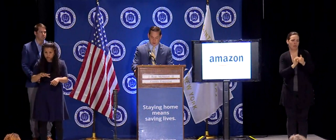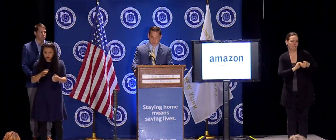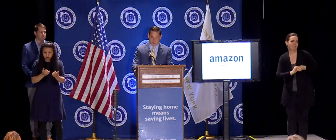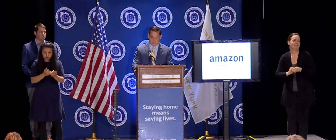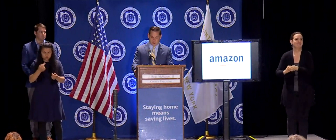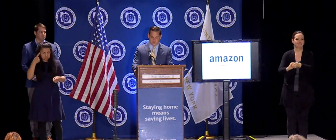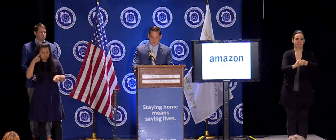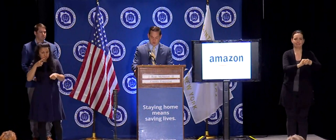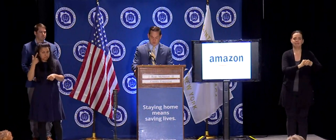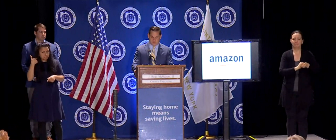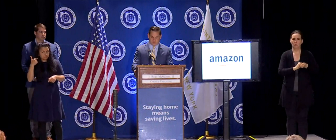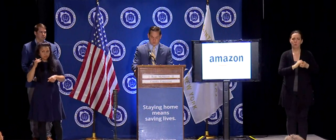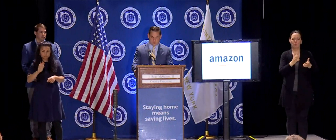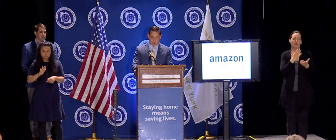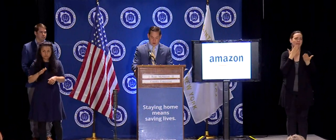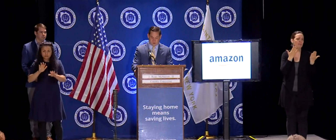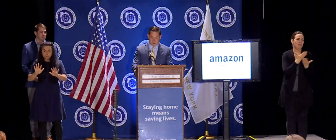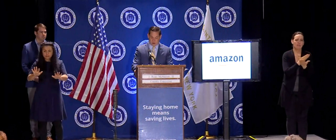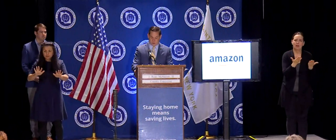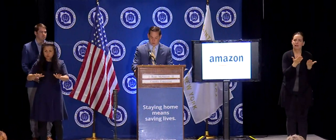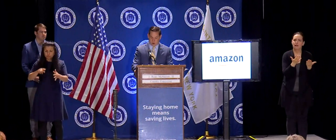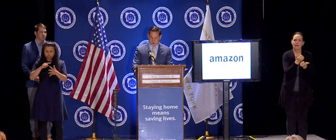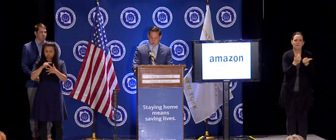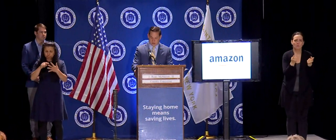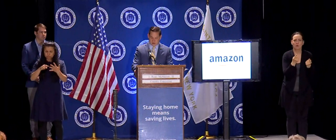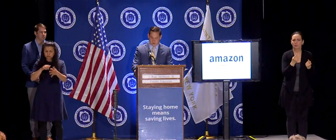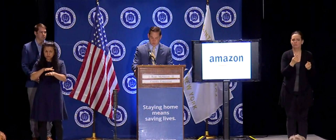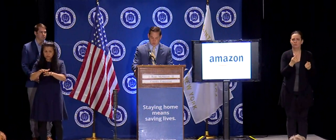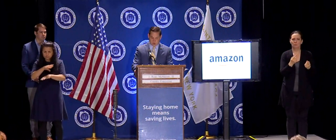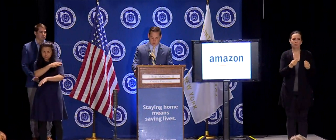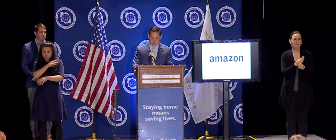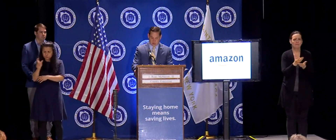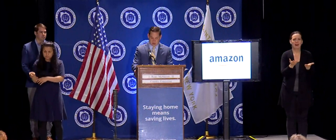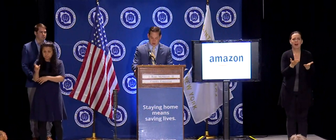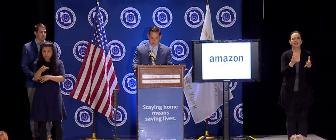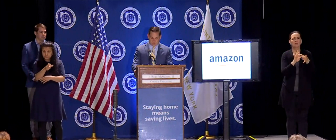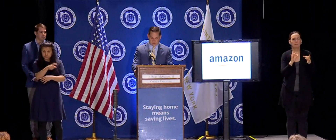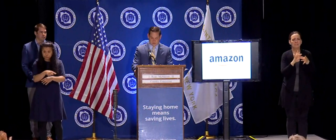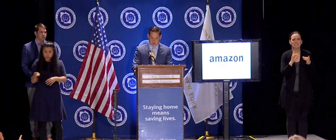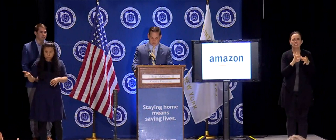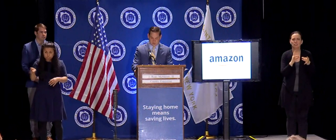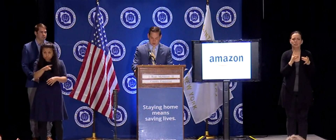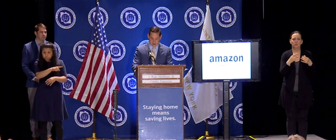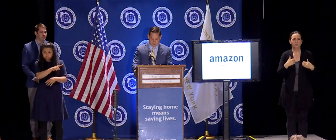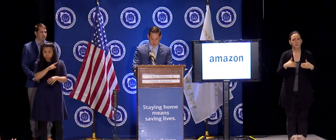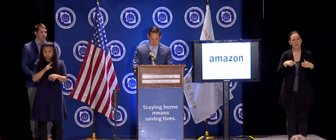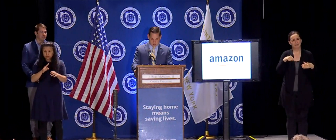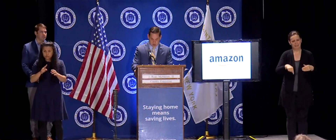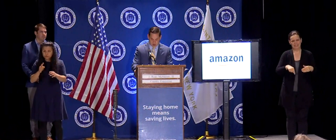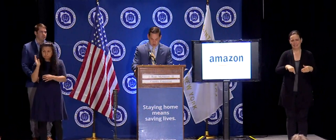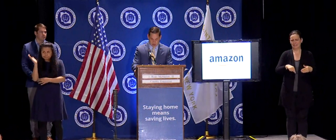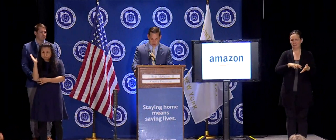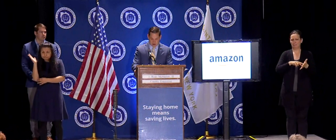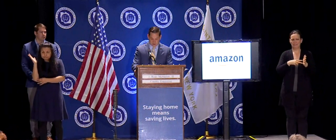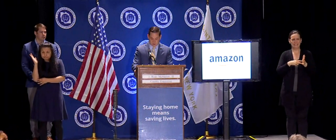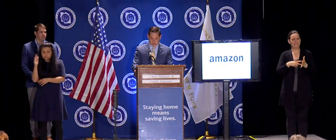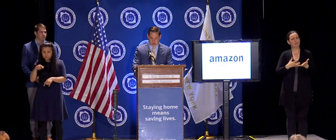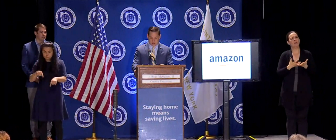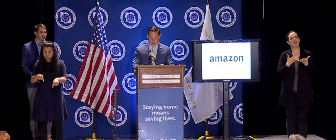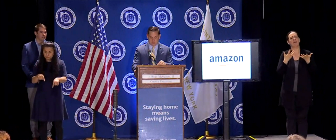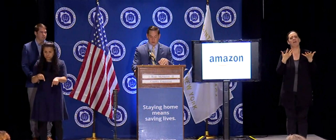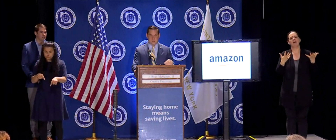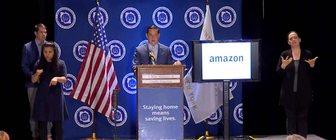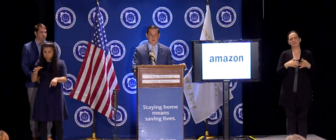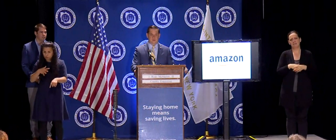thank some people and then bring up some of these people to offer a couple remarks related to what this means to them. Again,